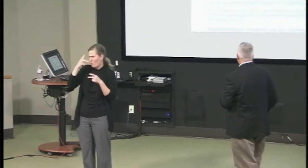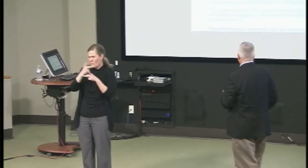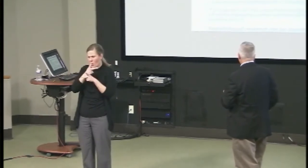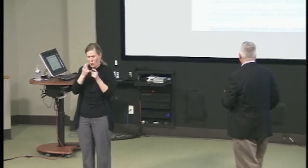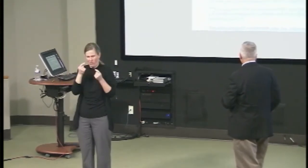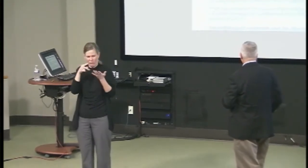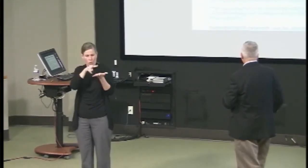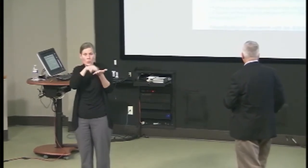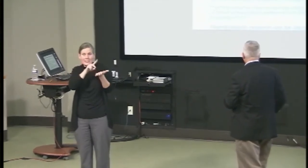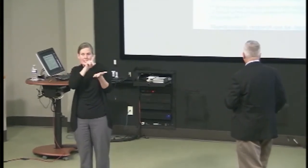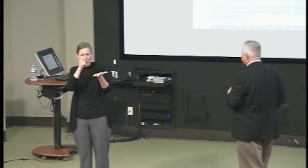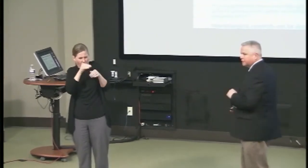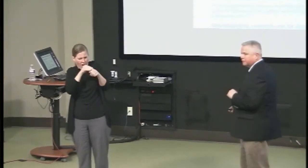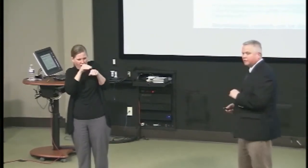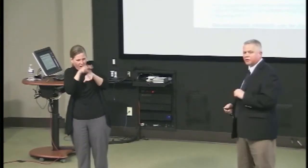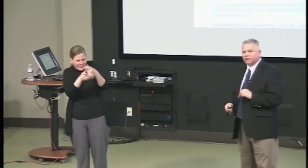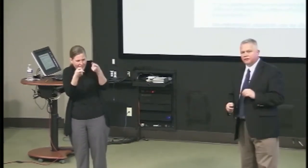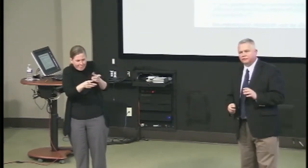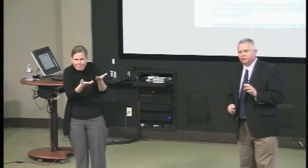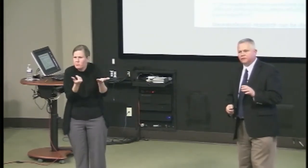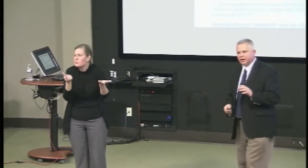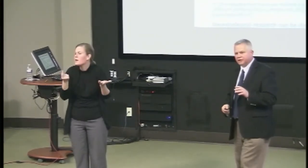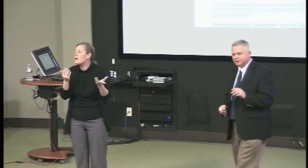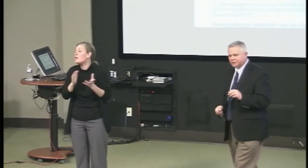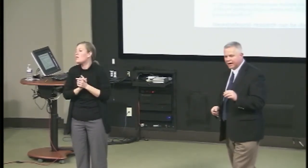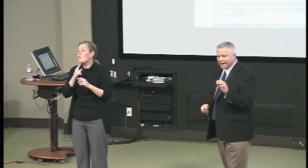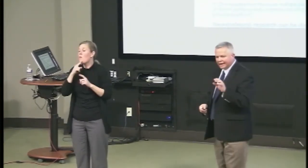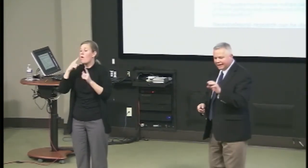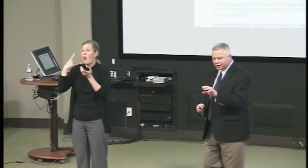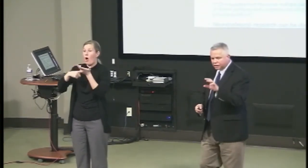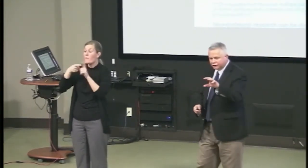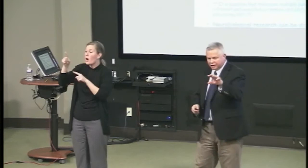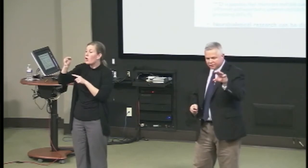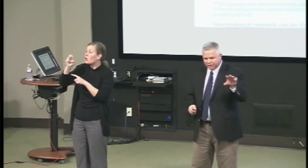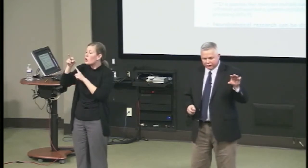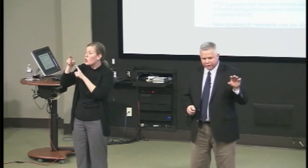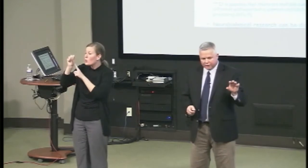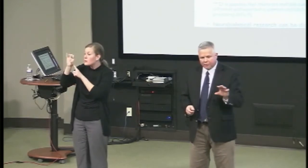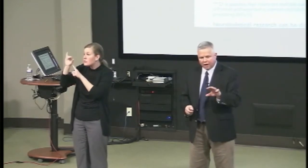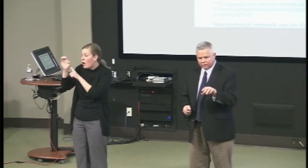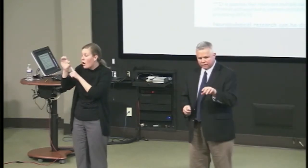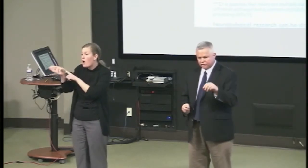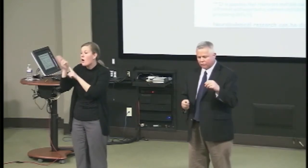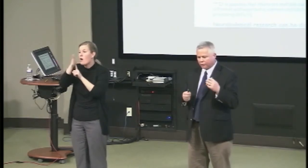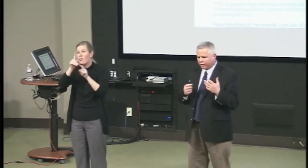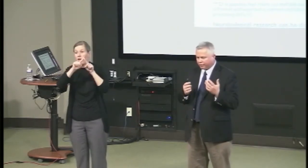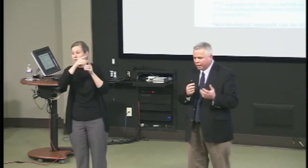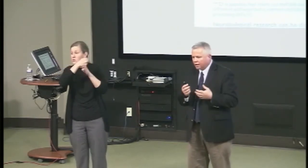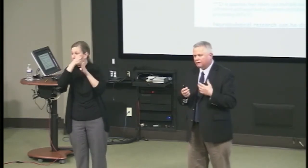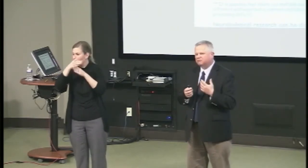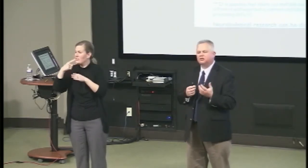from neuroscience and from cognitive neuroscience is that each of these different models